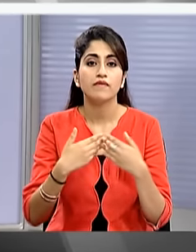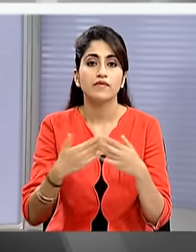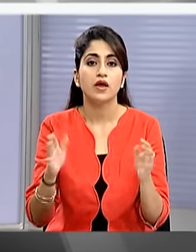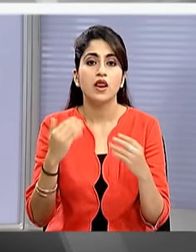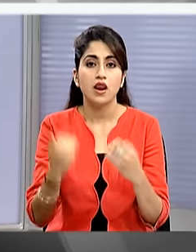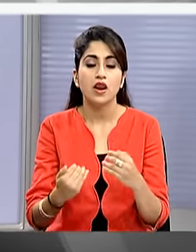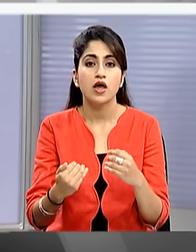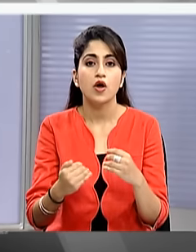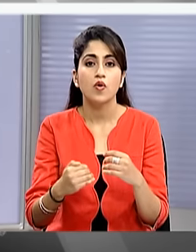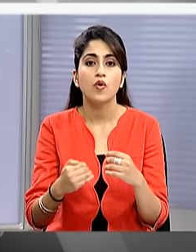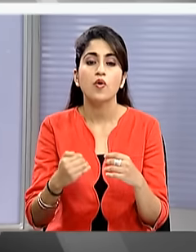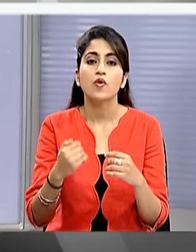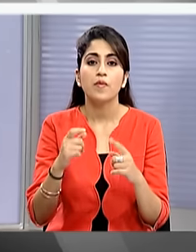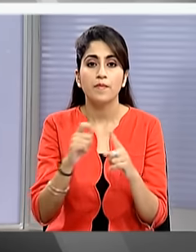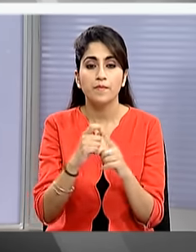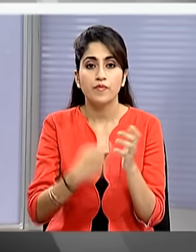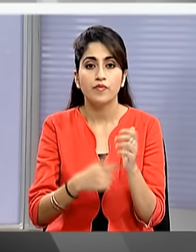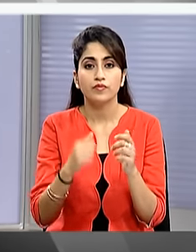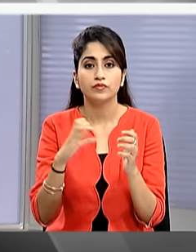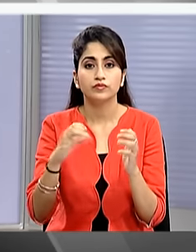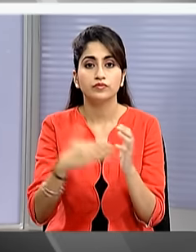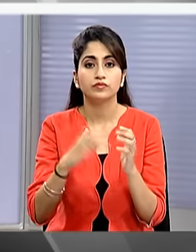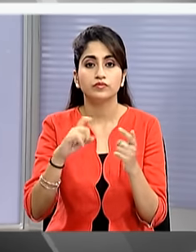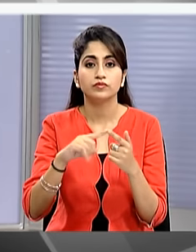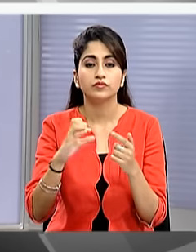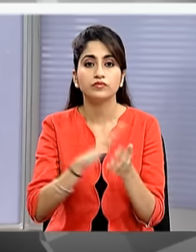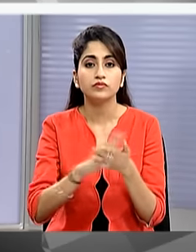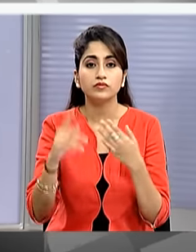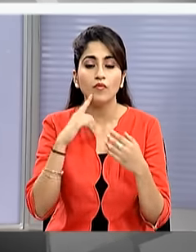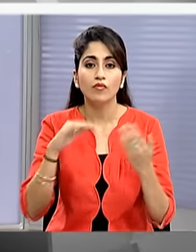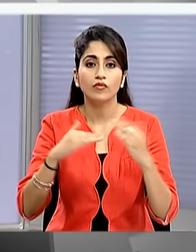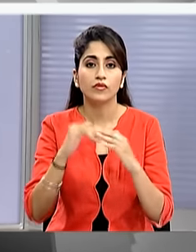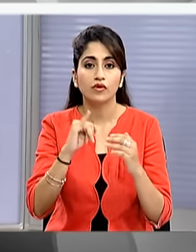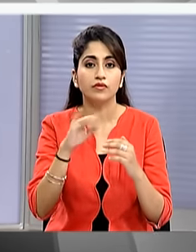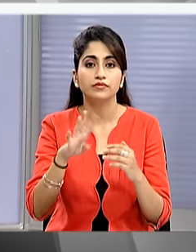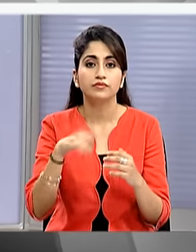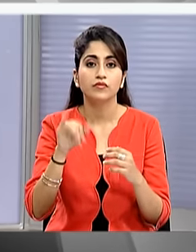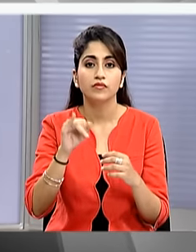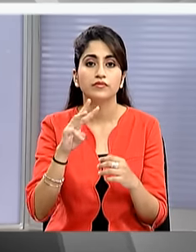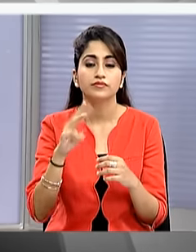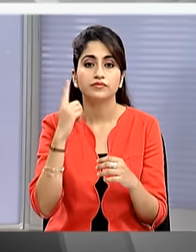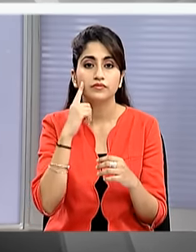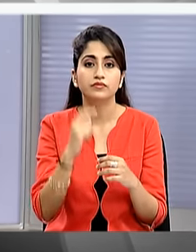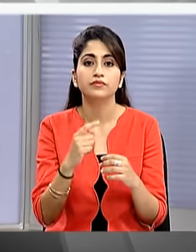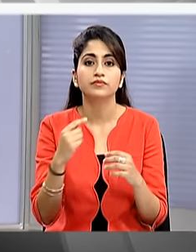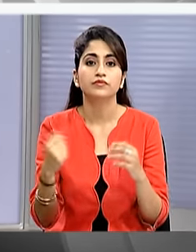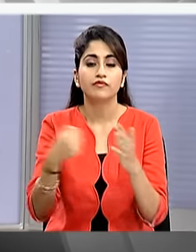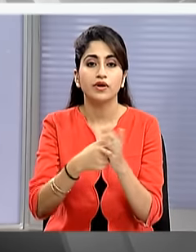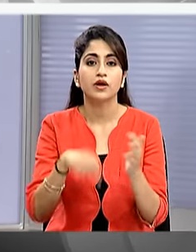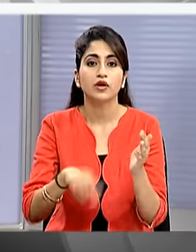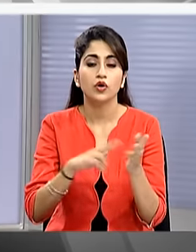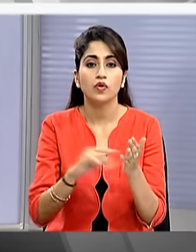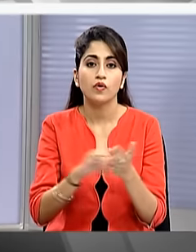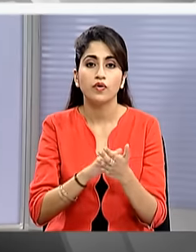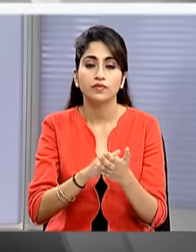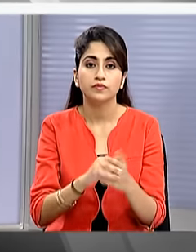on Czech 10 seed Karolina Pliskova. Kerber completed a 6-4, 6-3 victory to reach her maiden final in